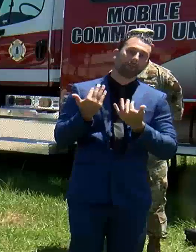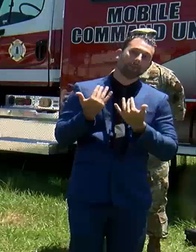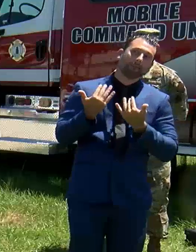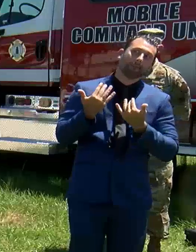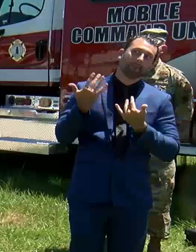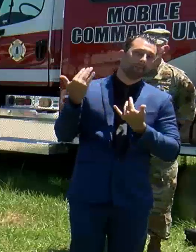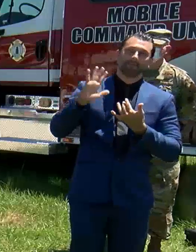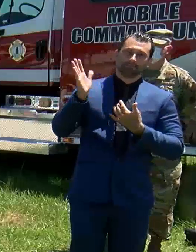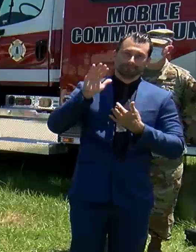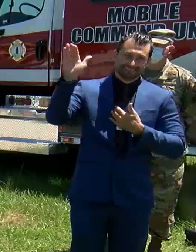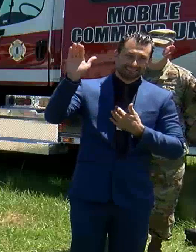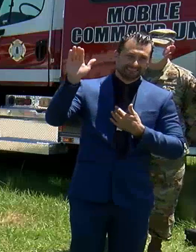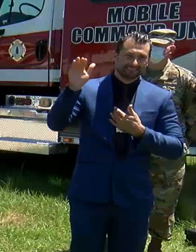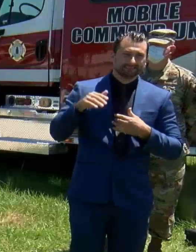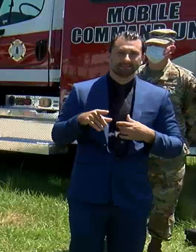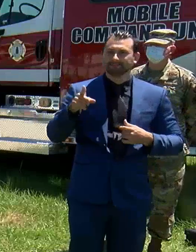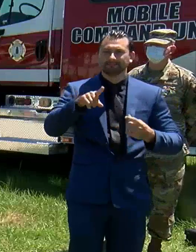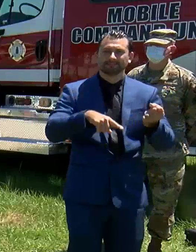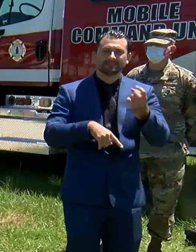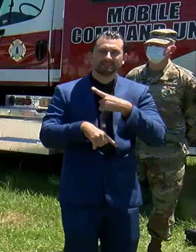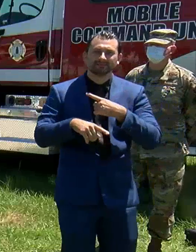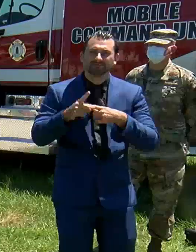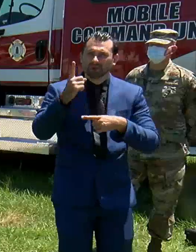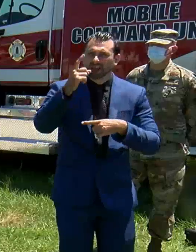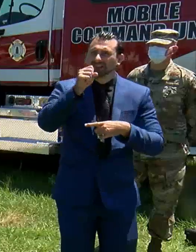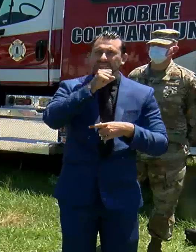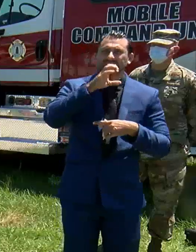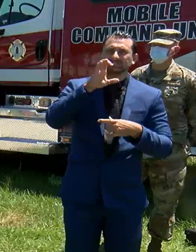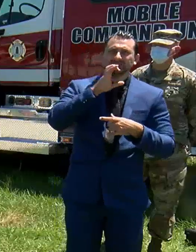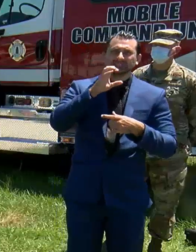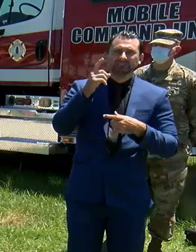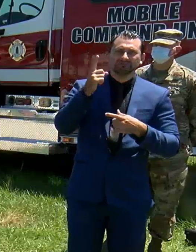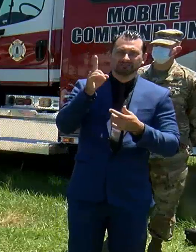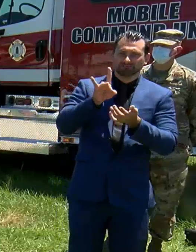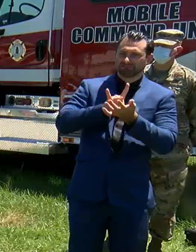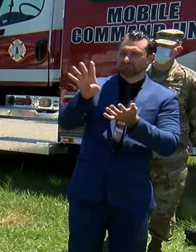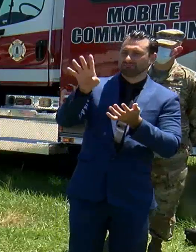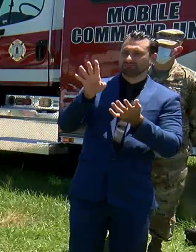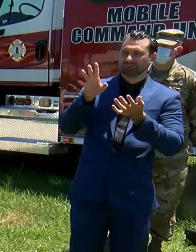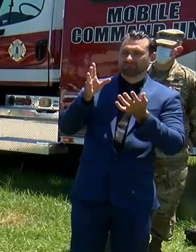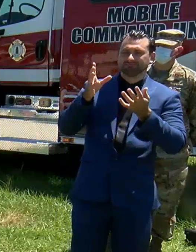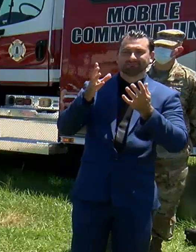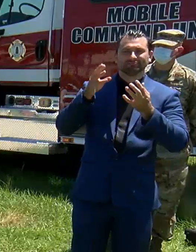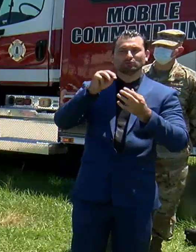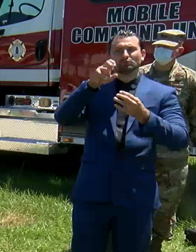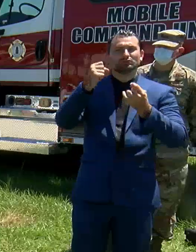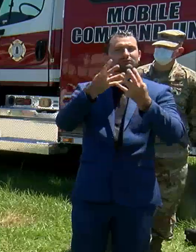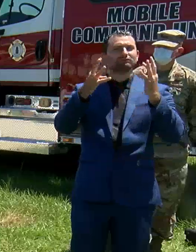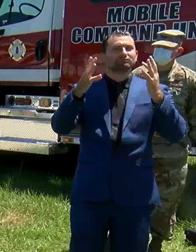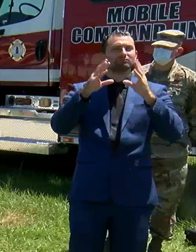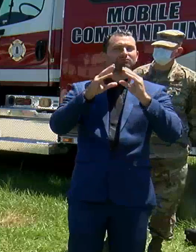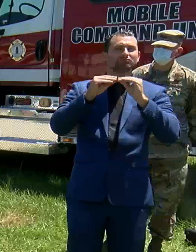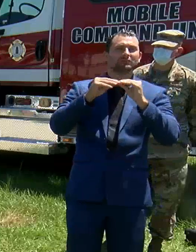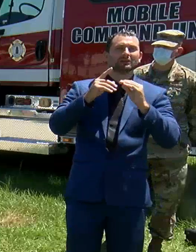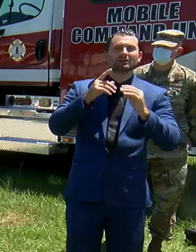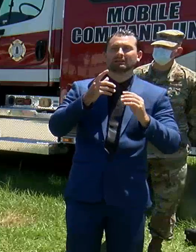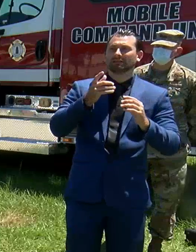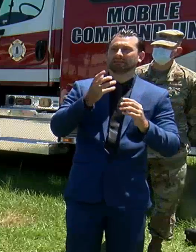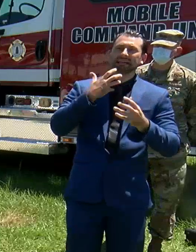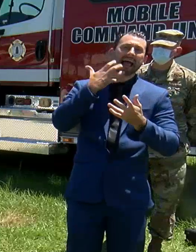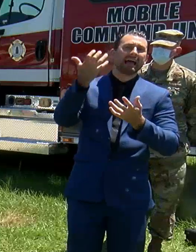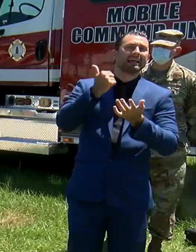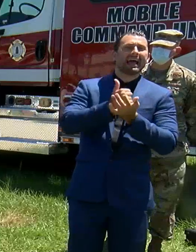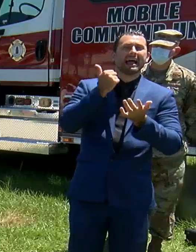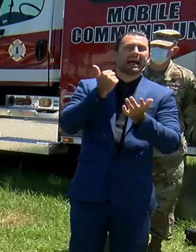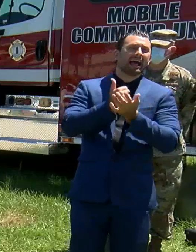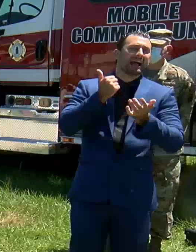senior citizen who came out of the press conference before you got here. She is so desperate for help with unemployment claims. She needs to put cardboard signs. What do you